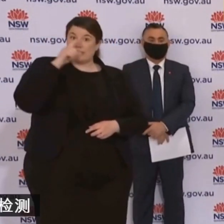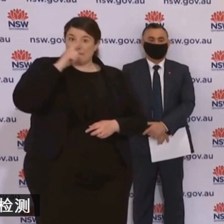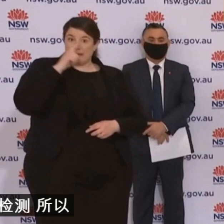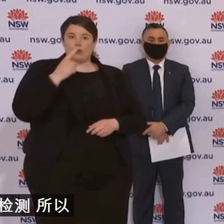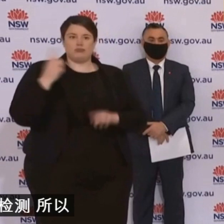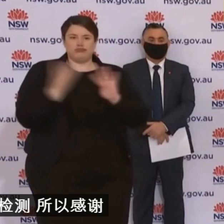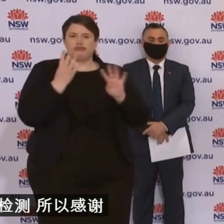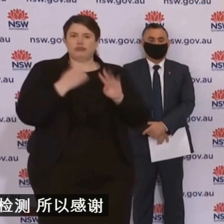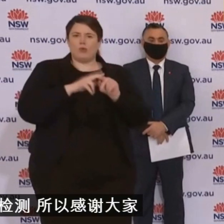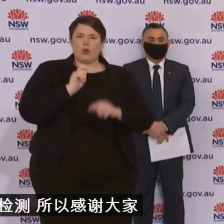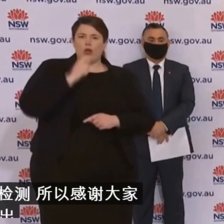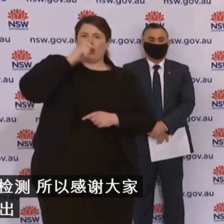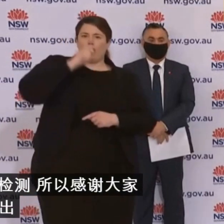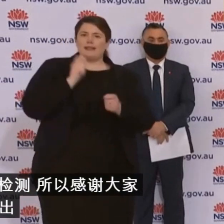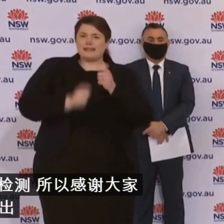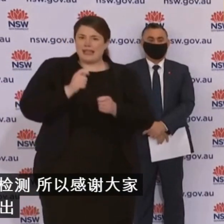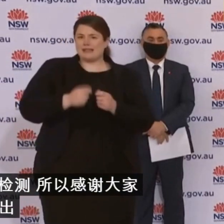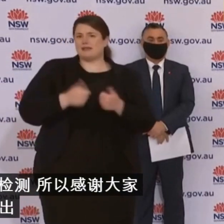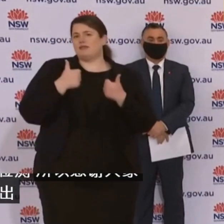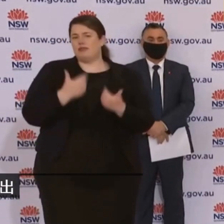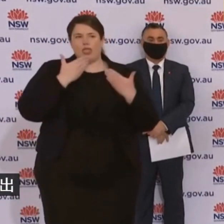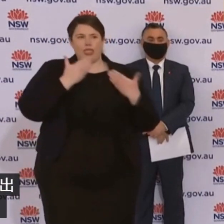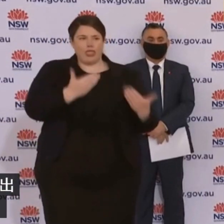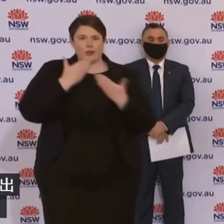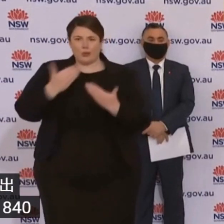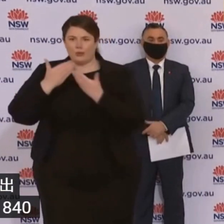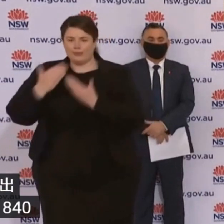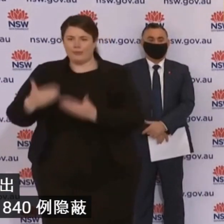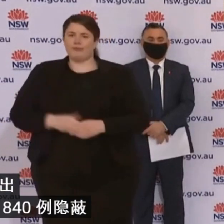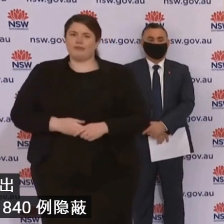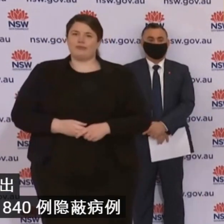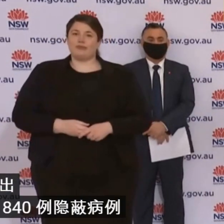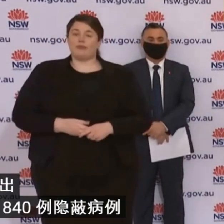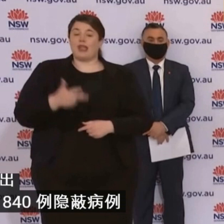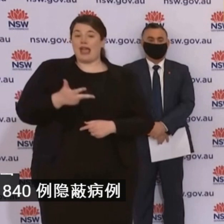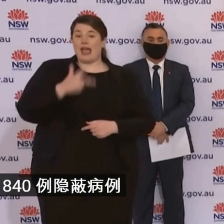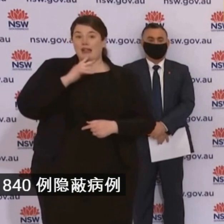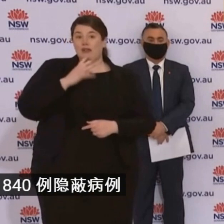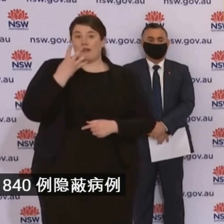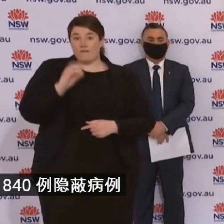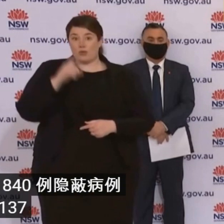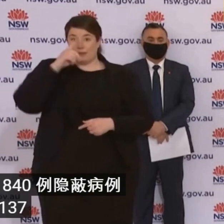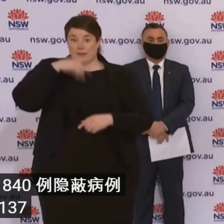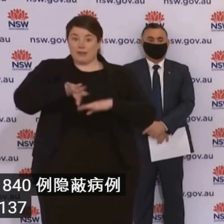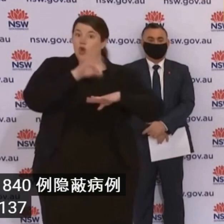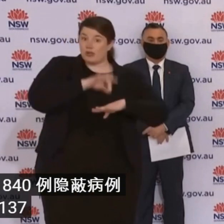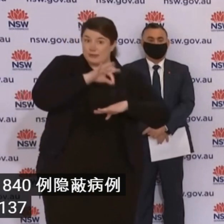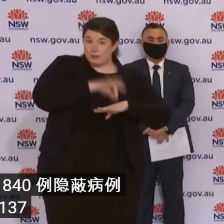157,221 tests, so thank you to everyone for coming forward. There are currently 840 COVID cases admitted to hospital,